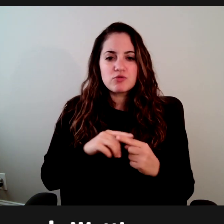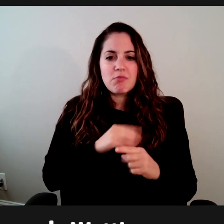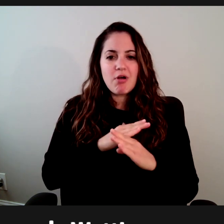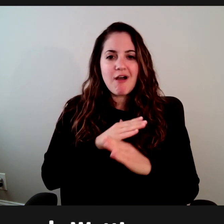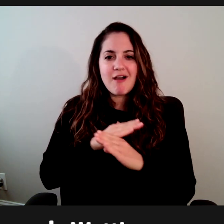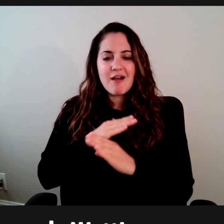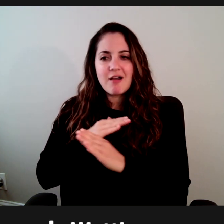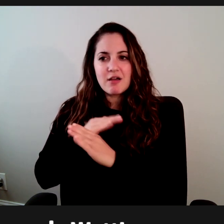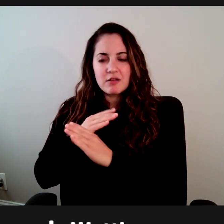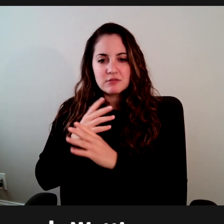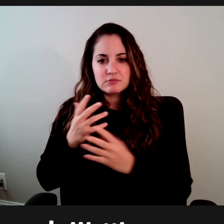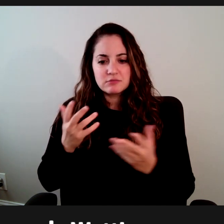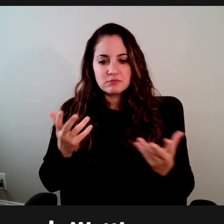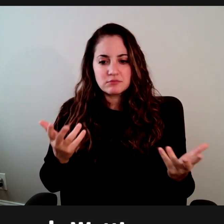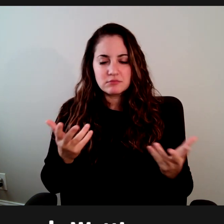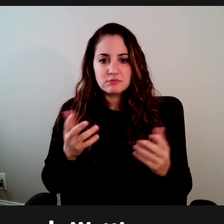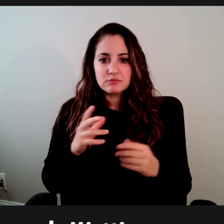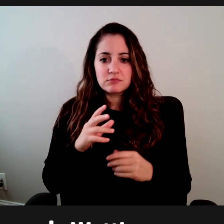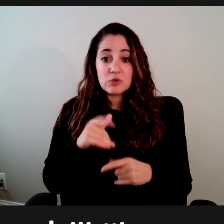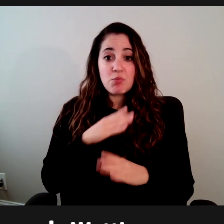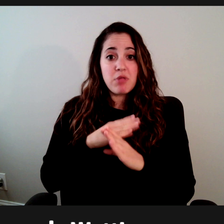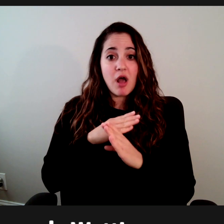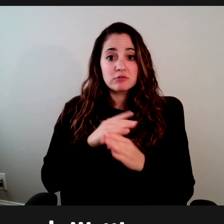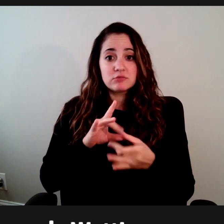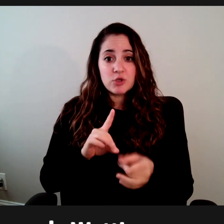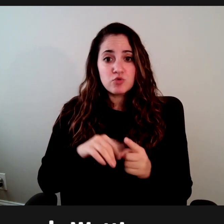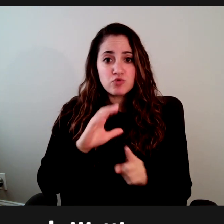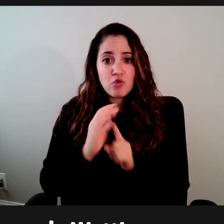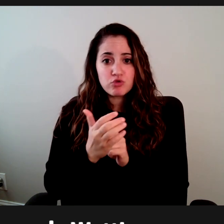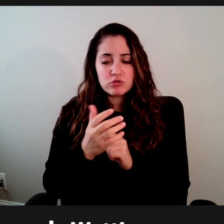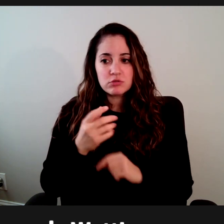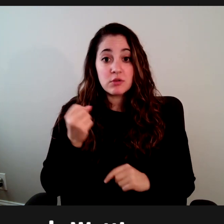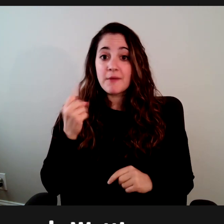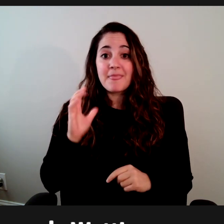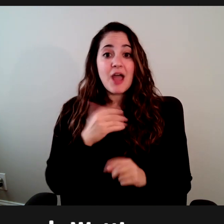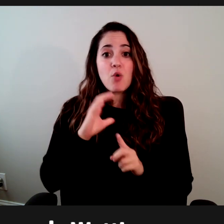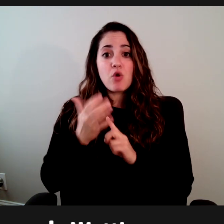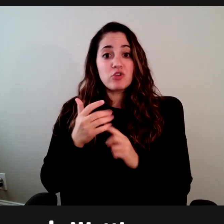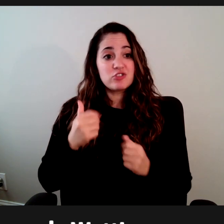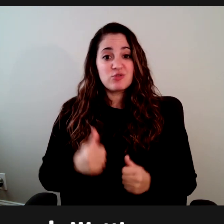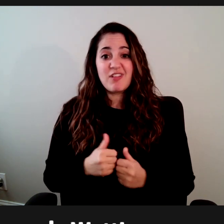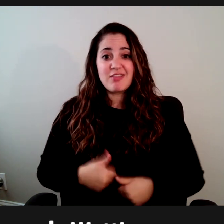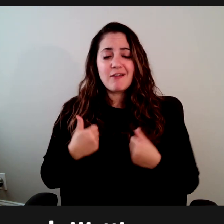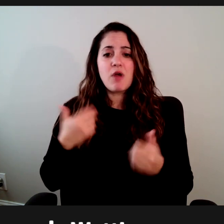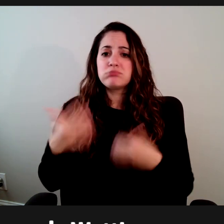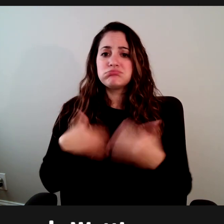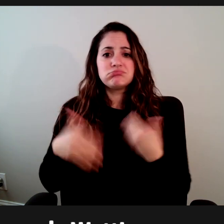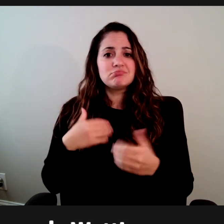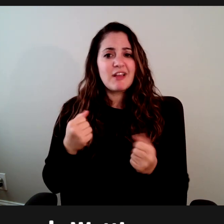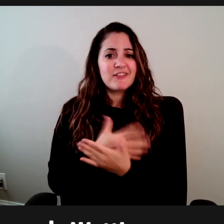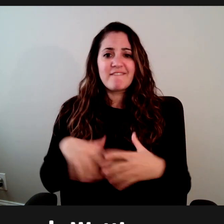like, I guess in terms of like how it pertains to our culture, because we're moving so